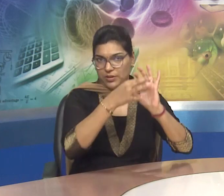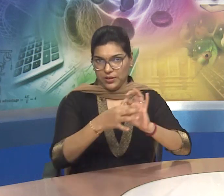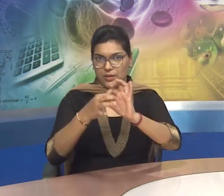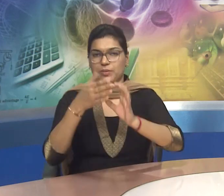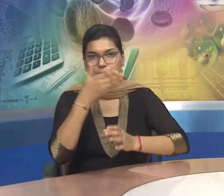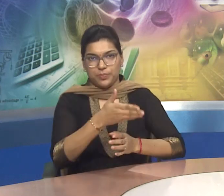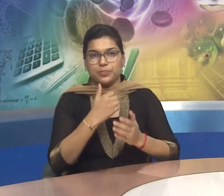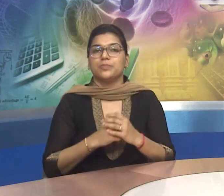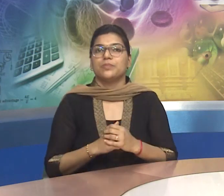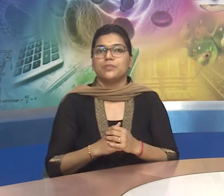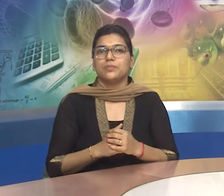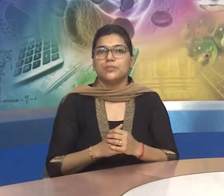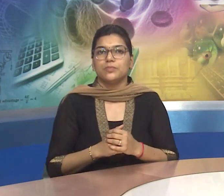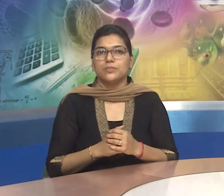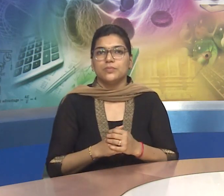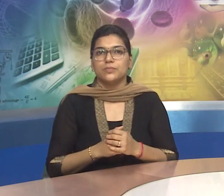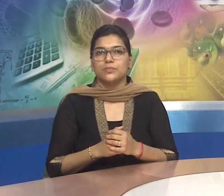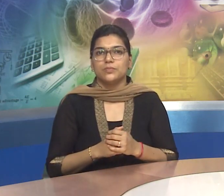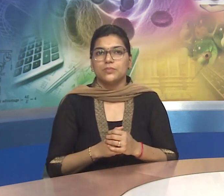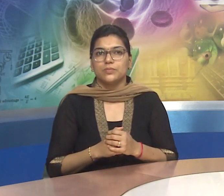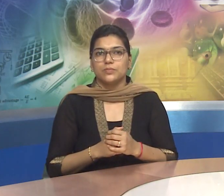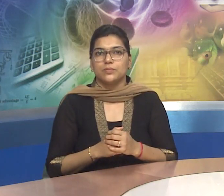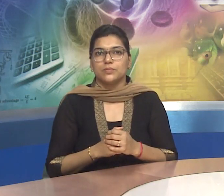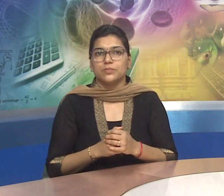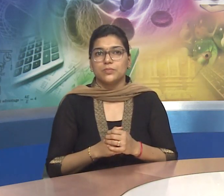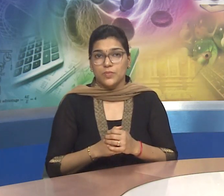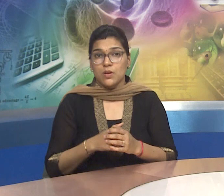Now, this is the first point which comes under right to equality.